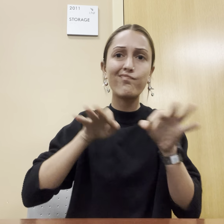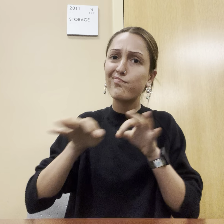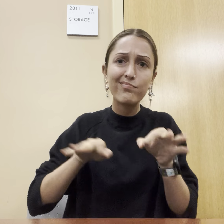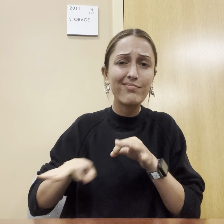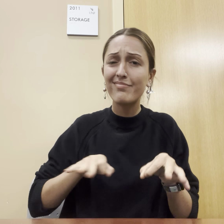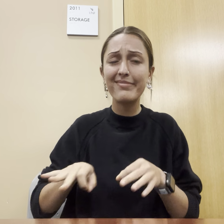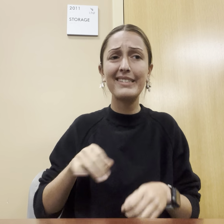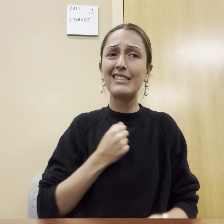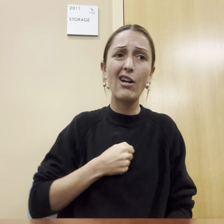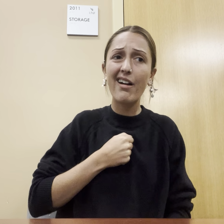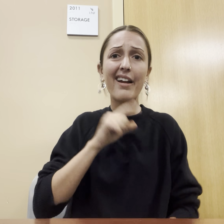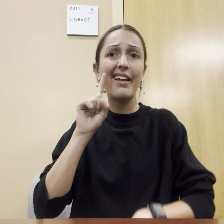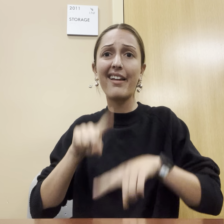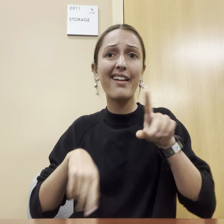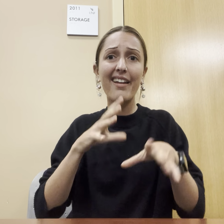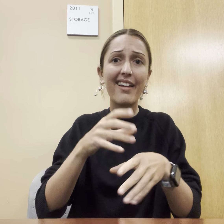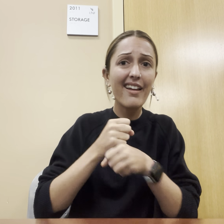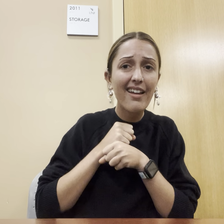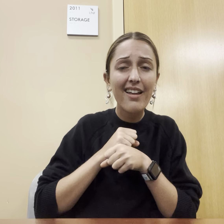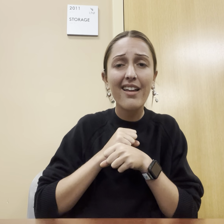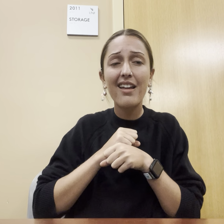future, and then leave it at that.